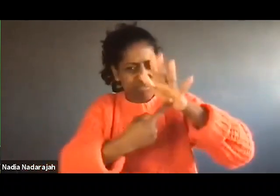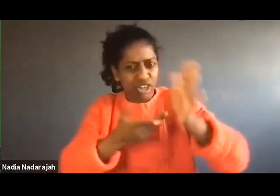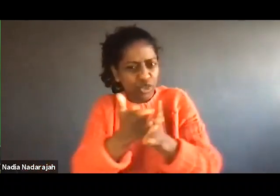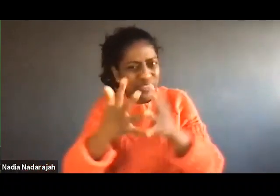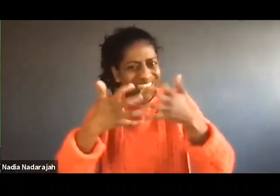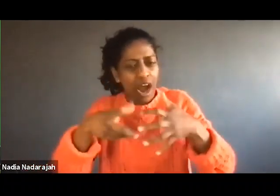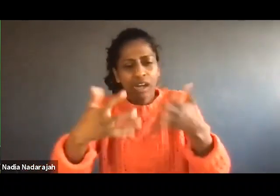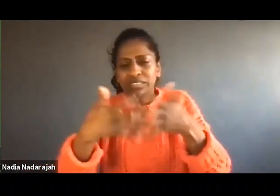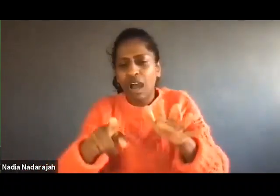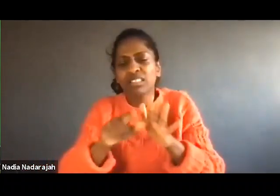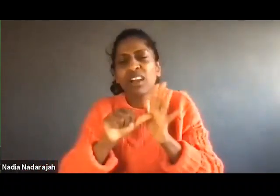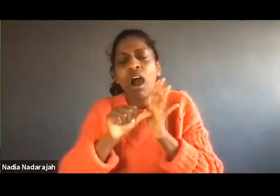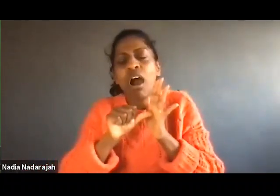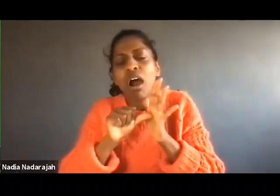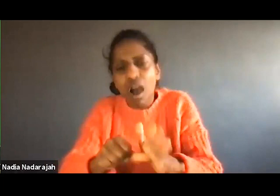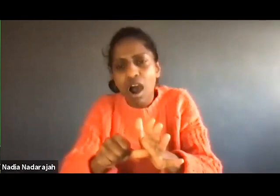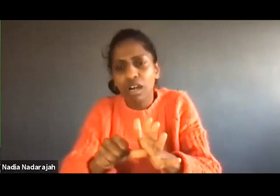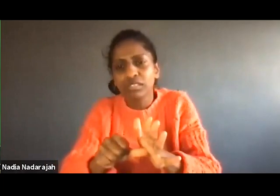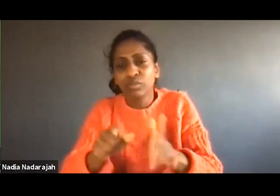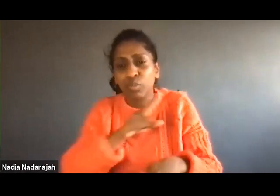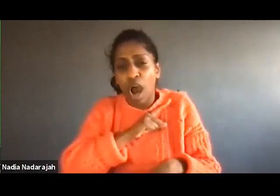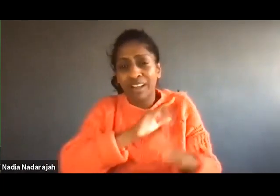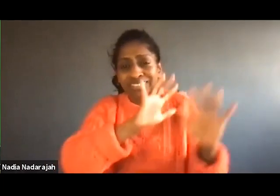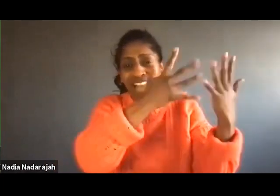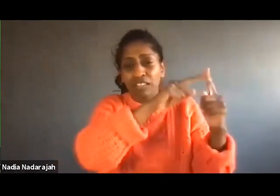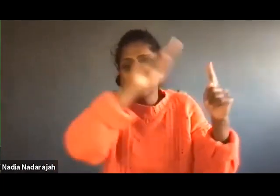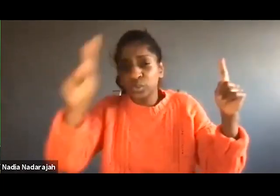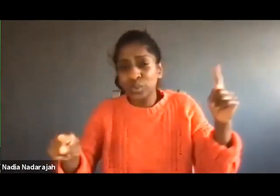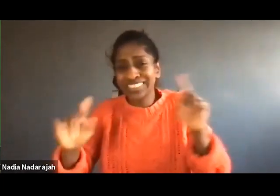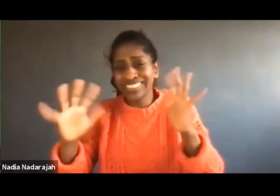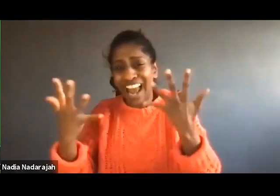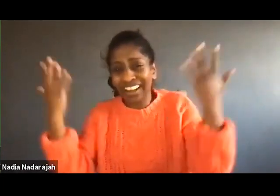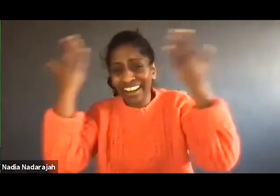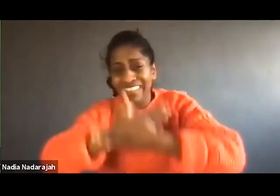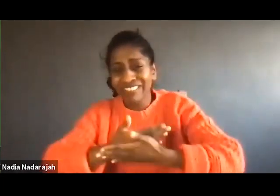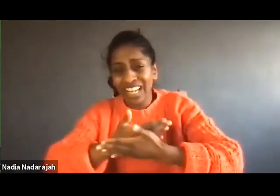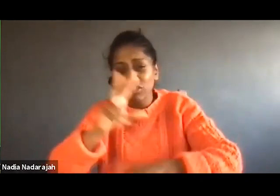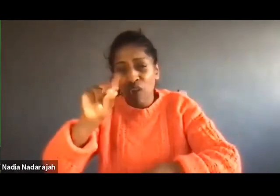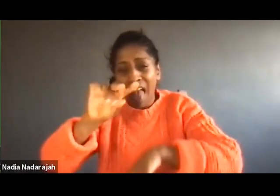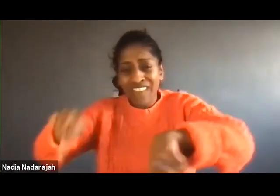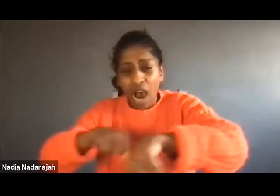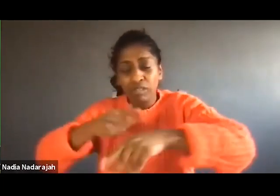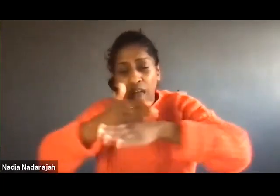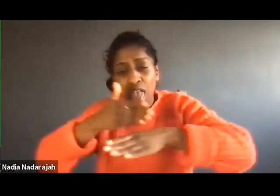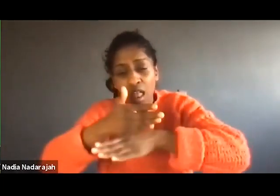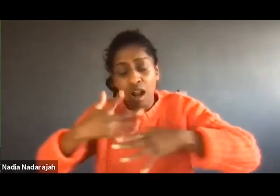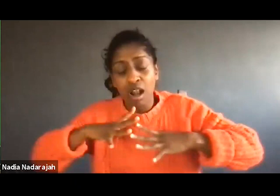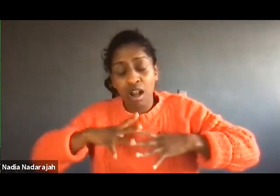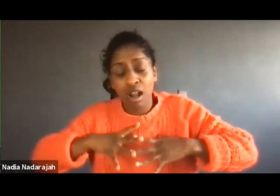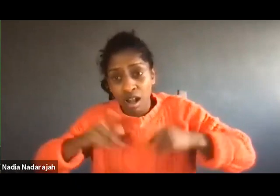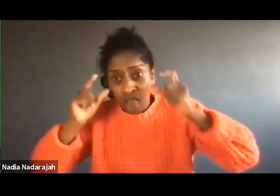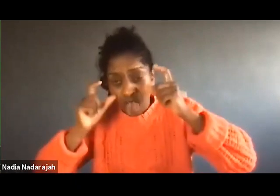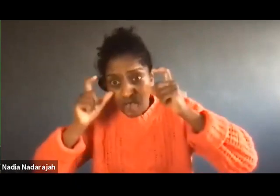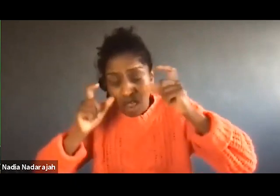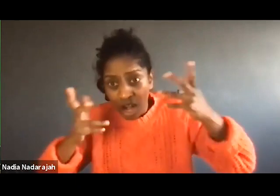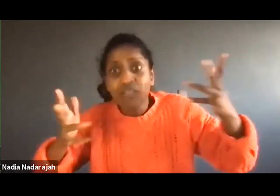you'd teach signs like, are we ready to go? Things like that. And don't get me wrong, it's been really, really challenging, and it is really long days I